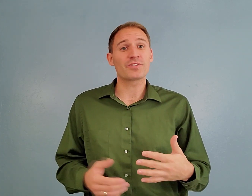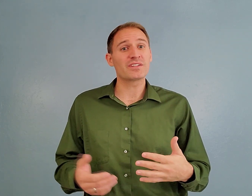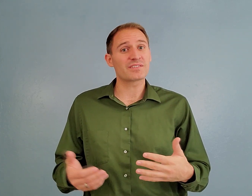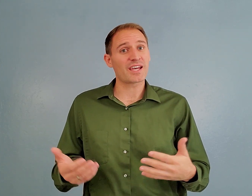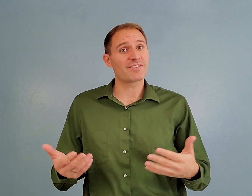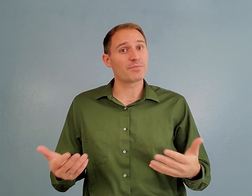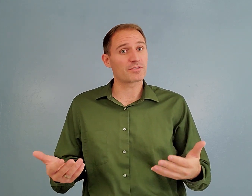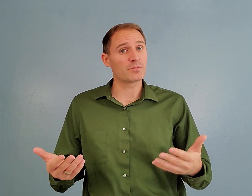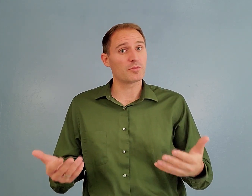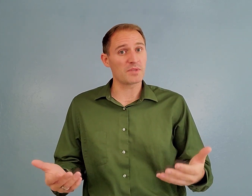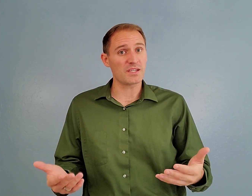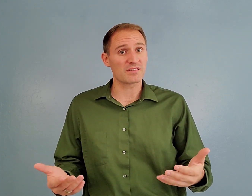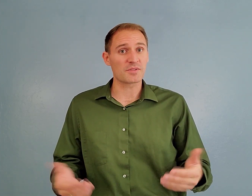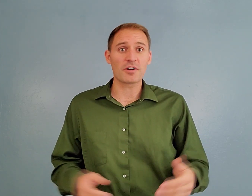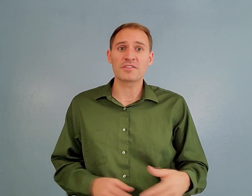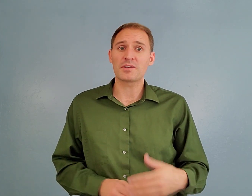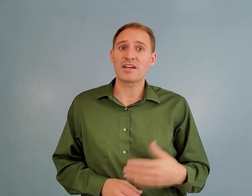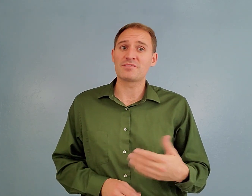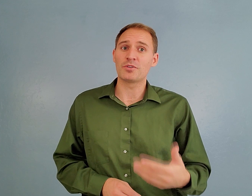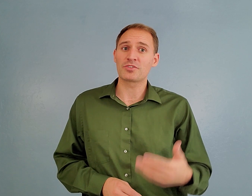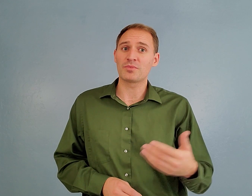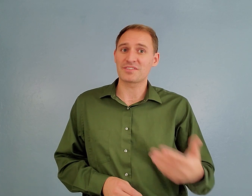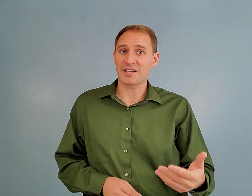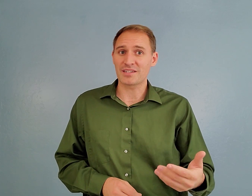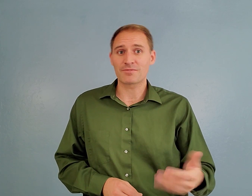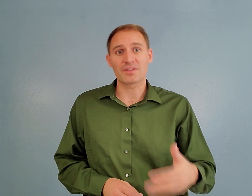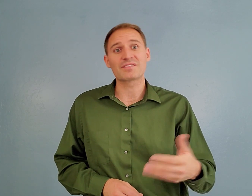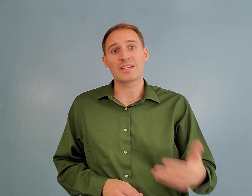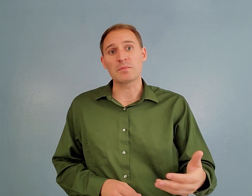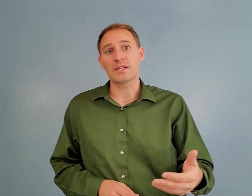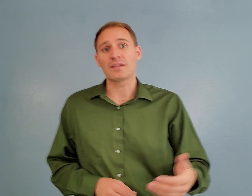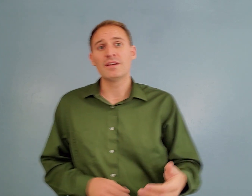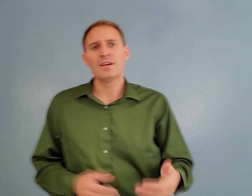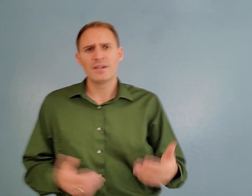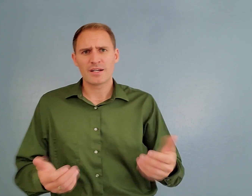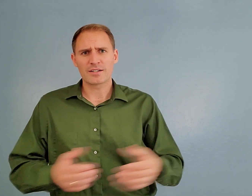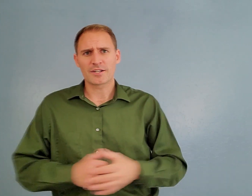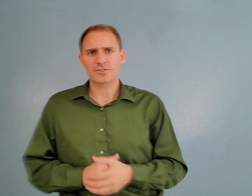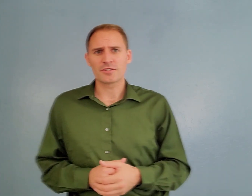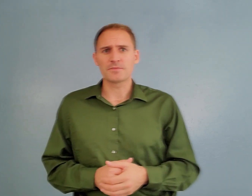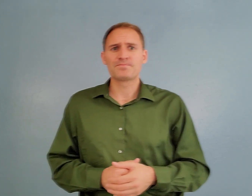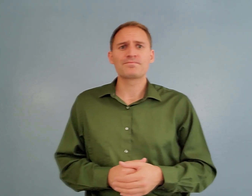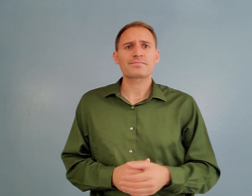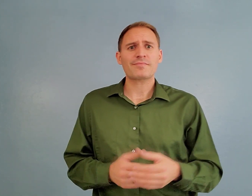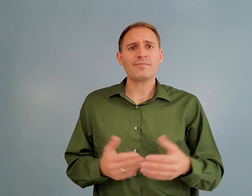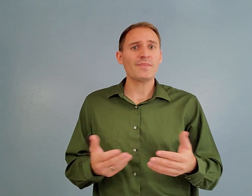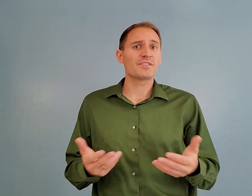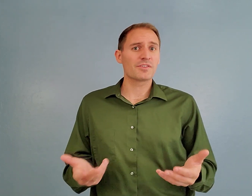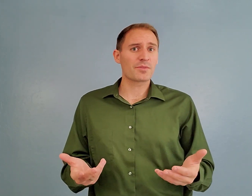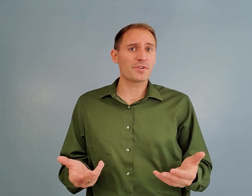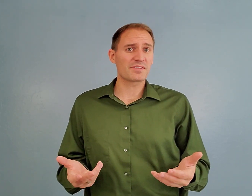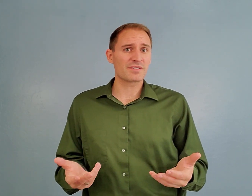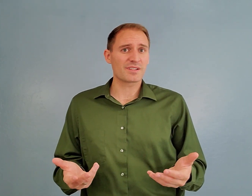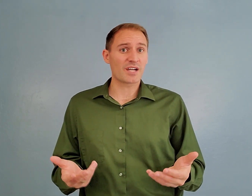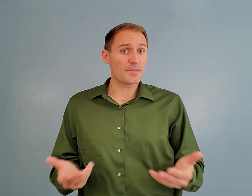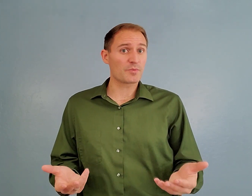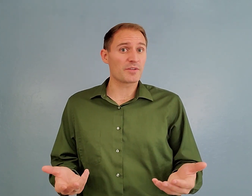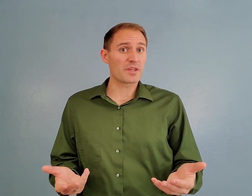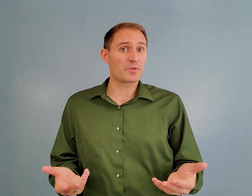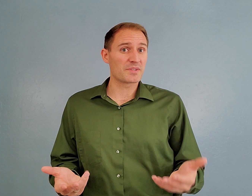does it have multiple meanings, but it also has multiple signs for the same meaning. I'll show you. So the most common way that we'll be